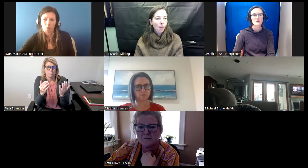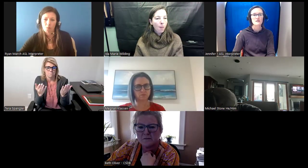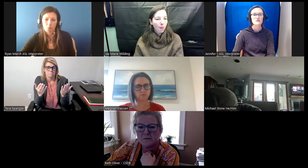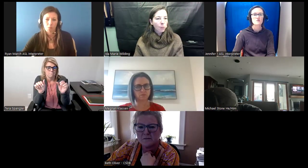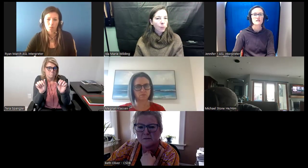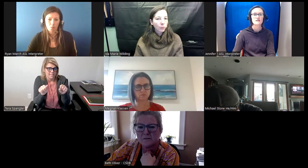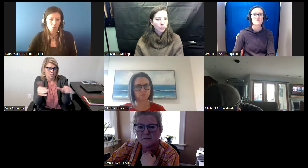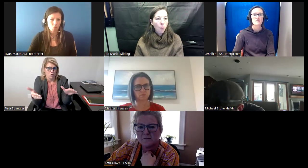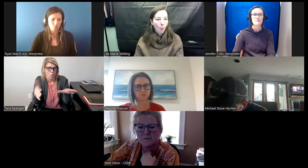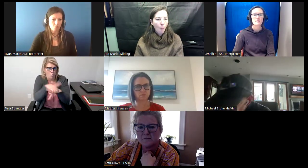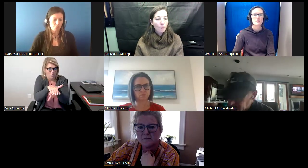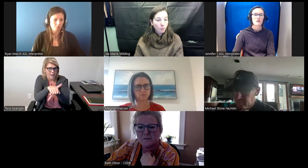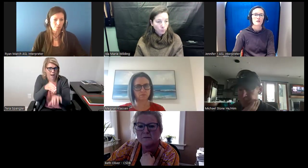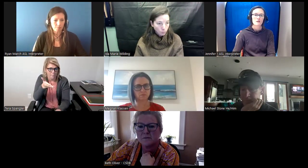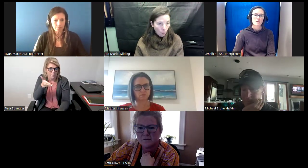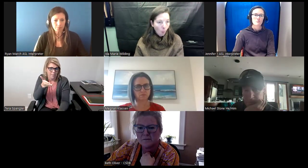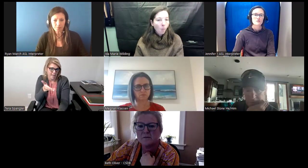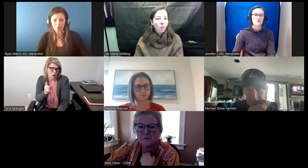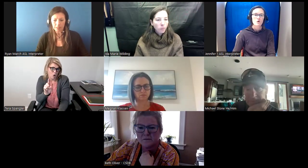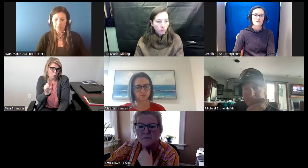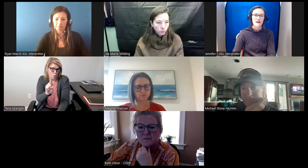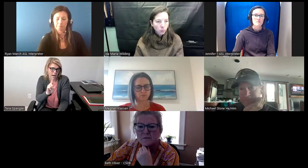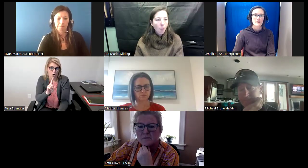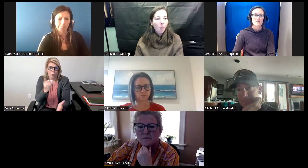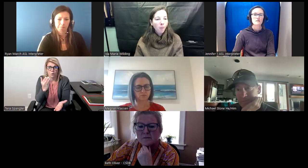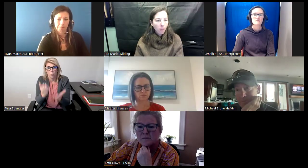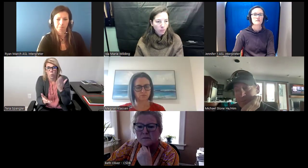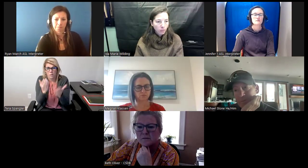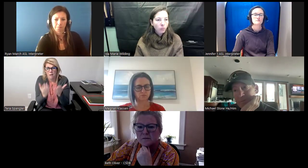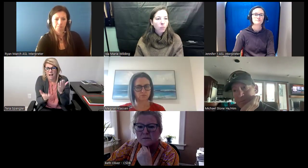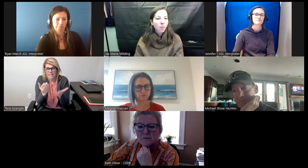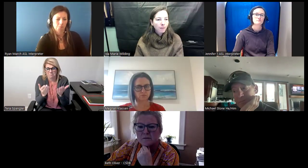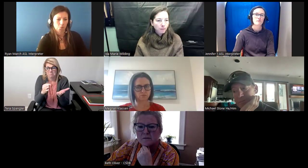now. So I do see some potential overlap there